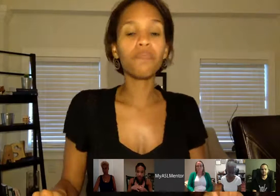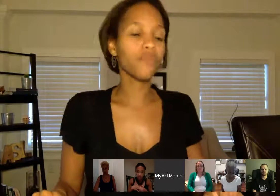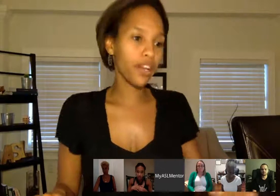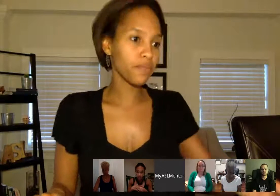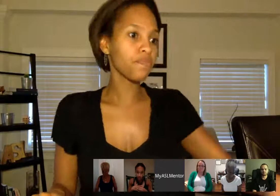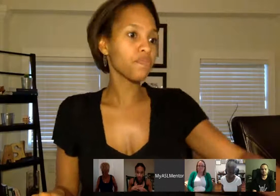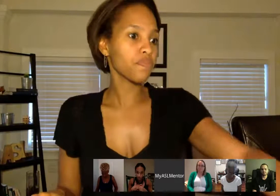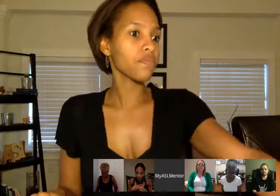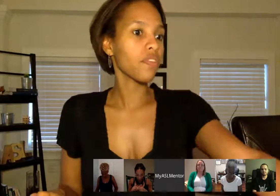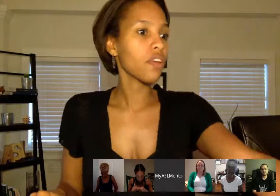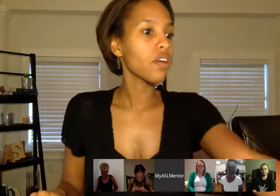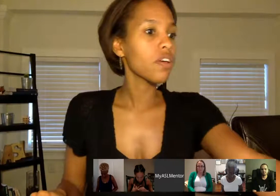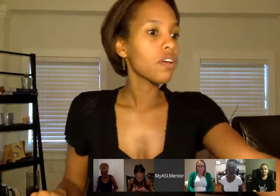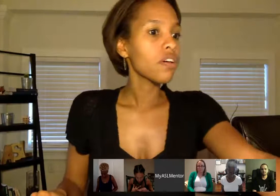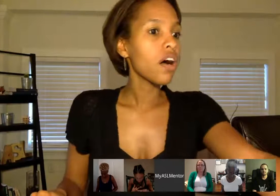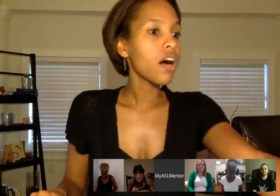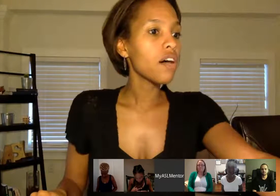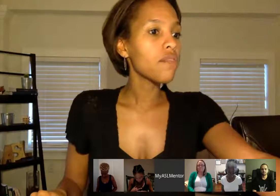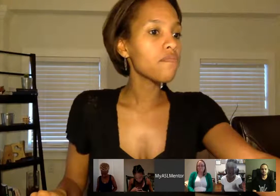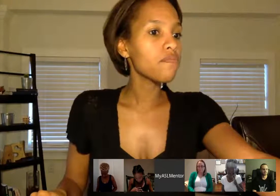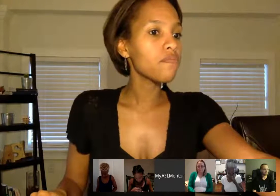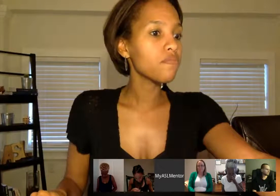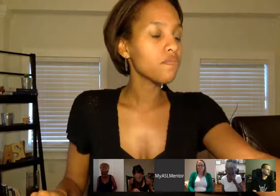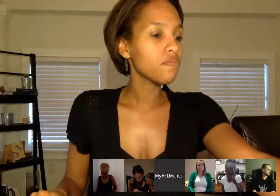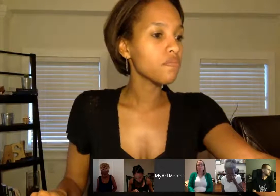Yep, right.